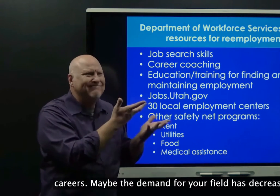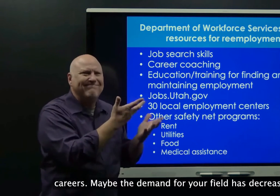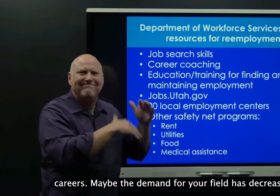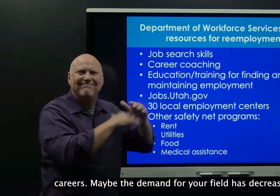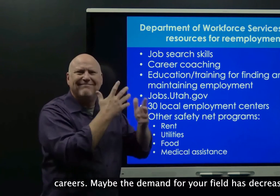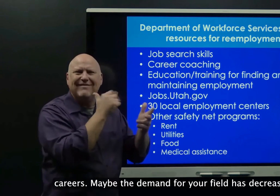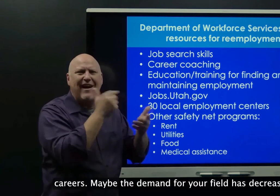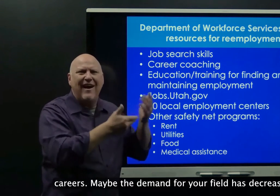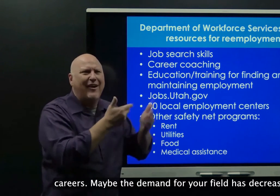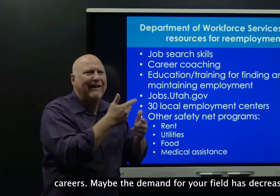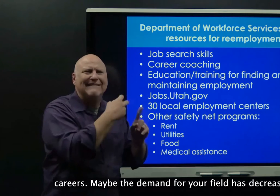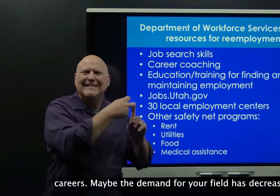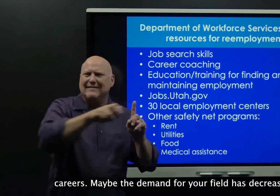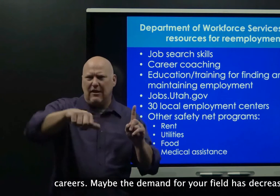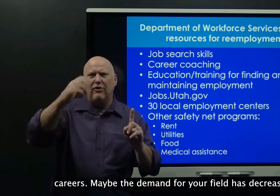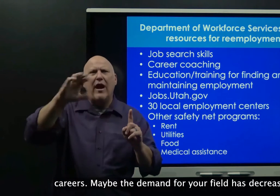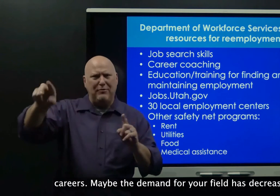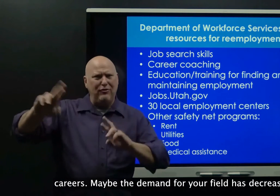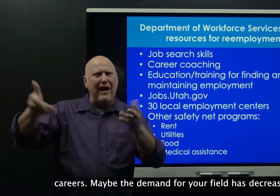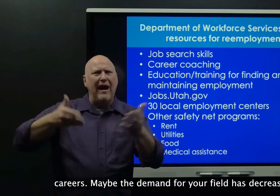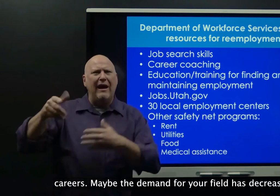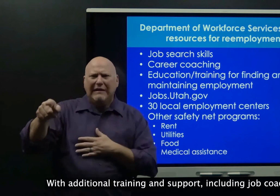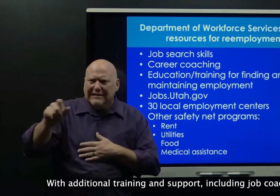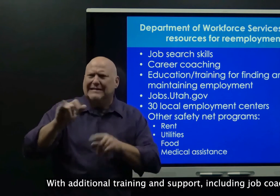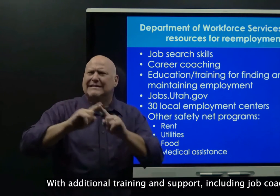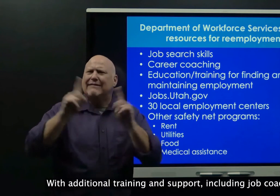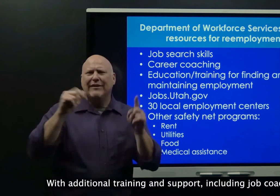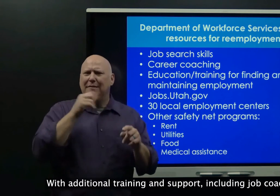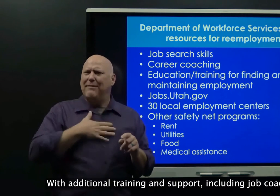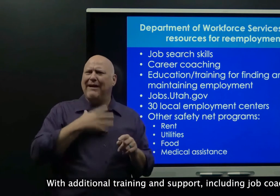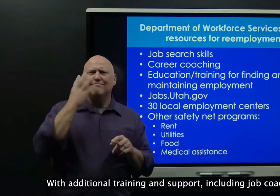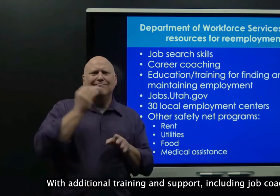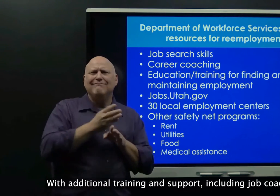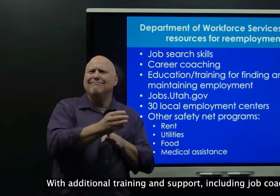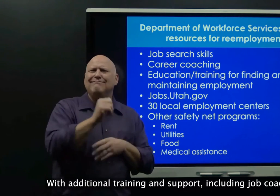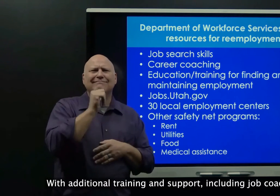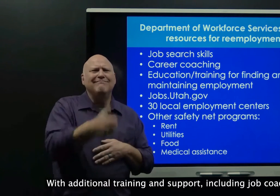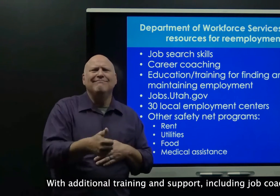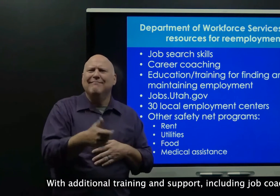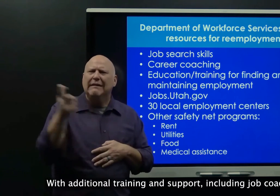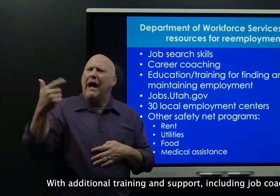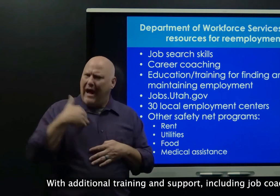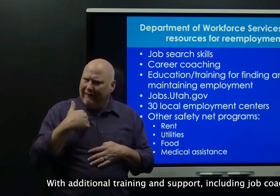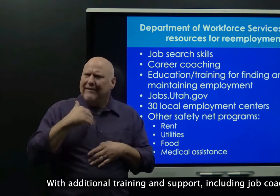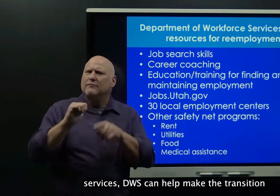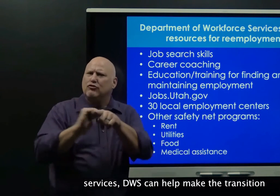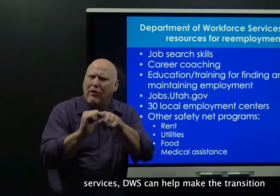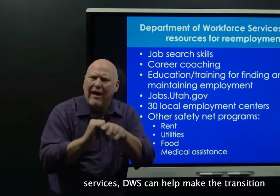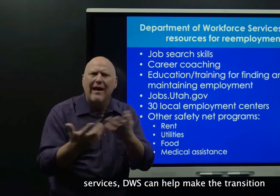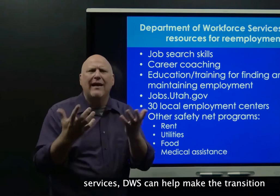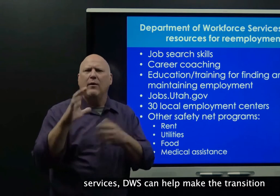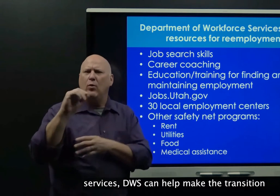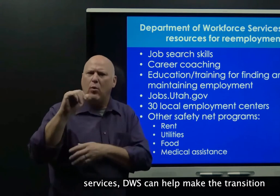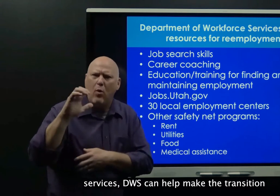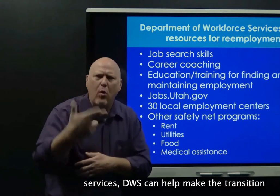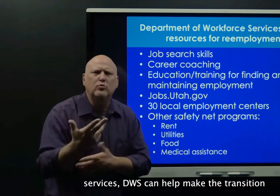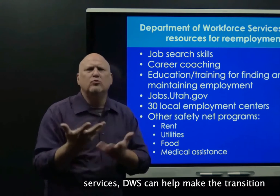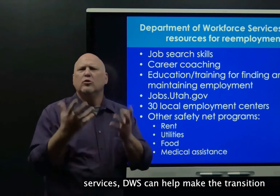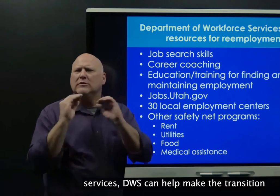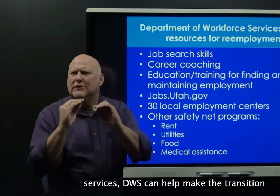Maybe the demand for your field has decreased. With additional training and support, including job coaching services, DWS can help make